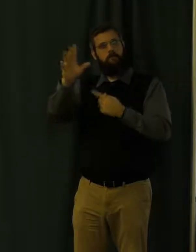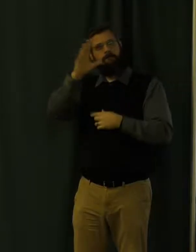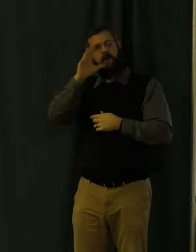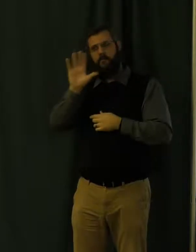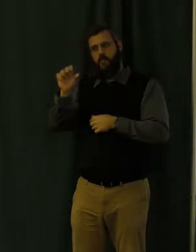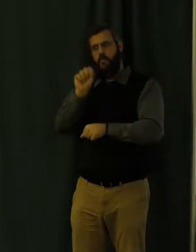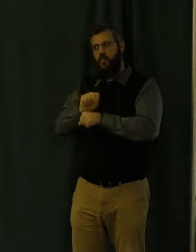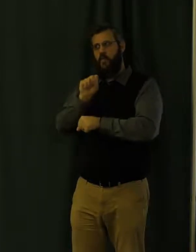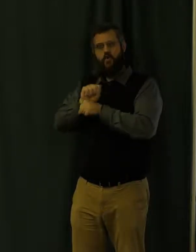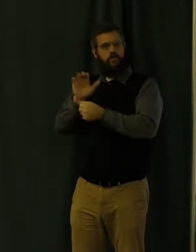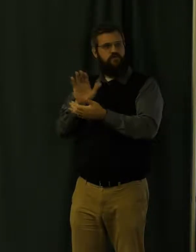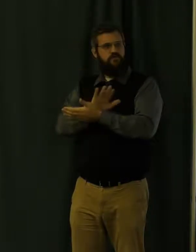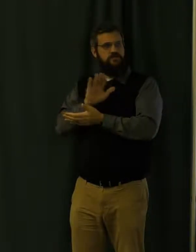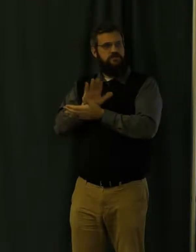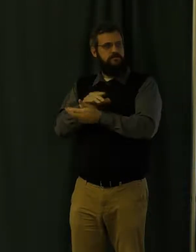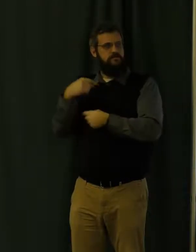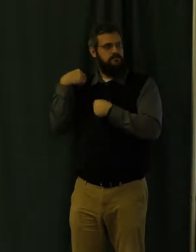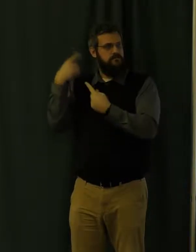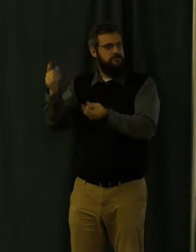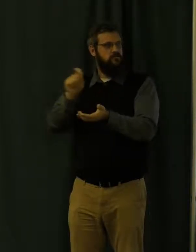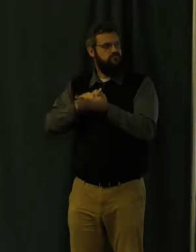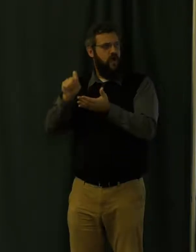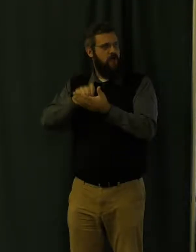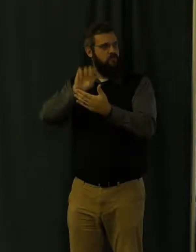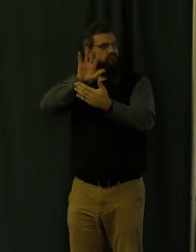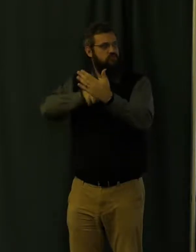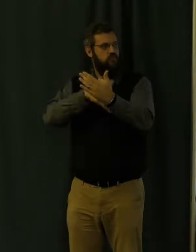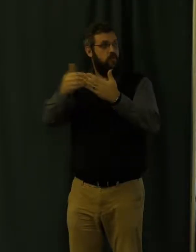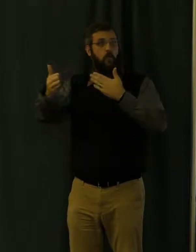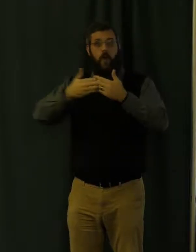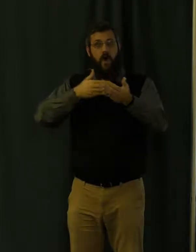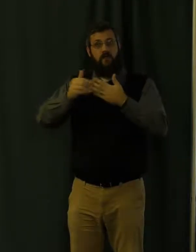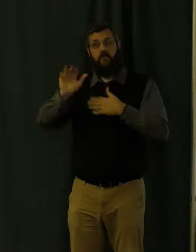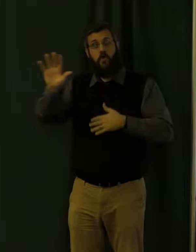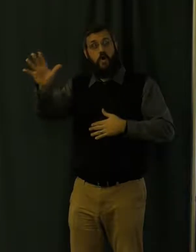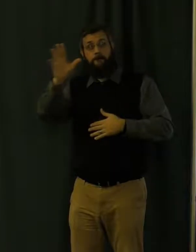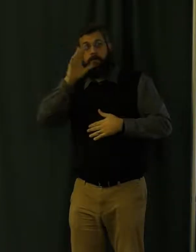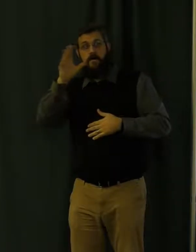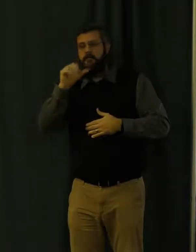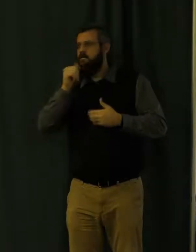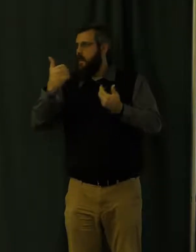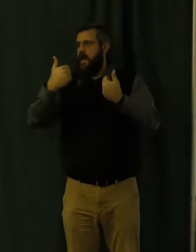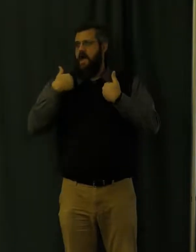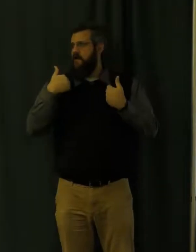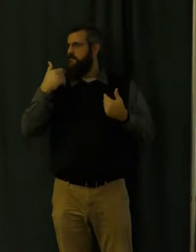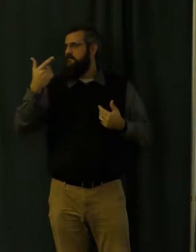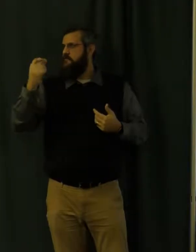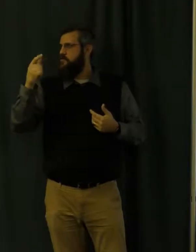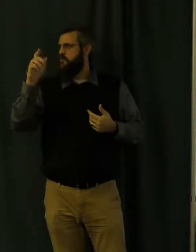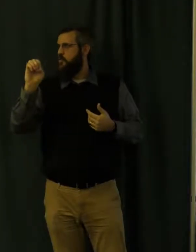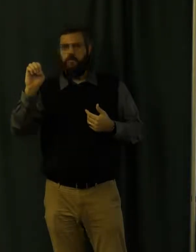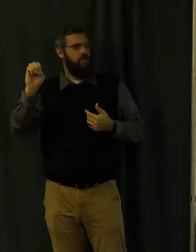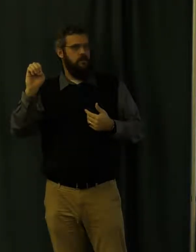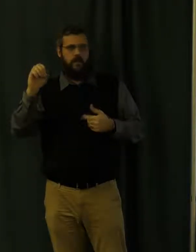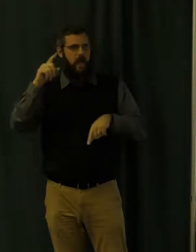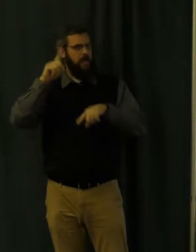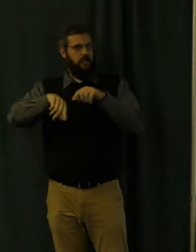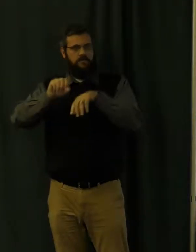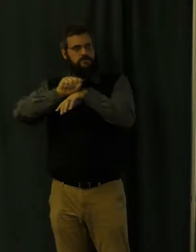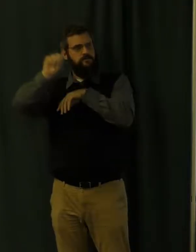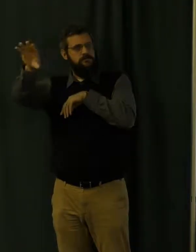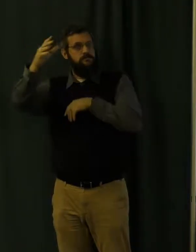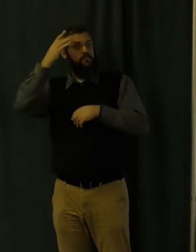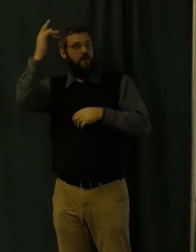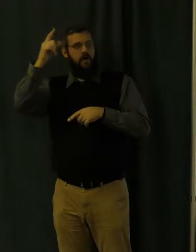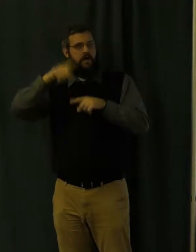her worksheets, whatever, her writing rubric, whatever. And her mom doesn't have a Google Drive, so I can't send this to her